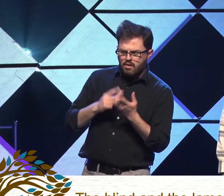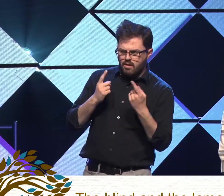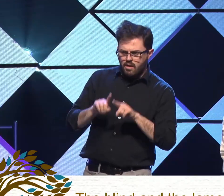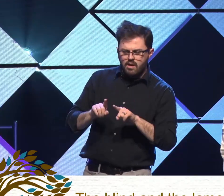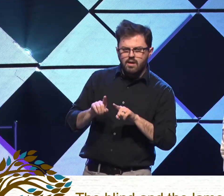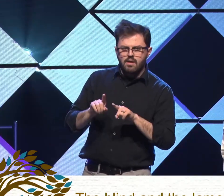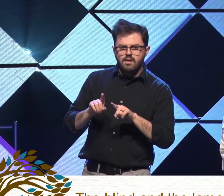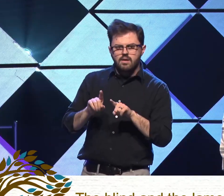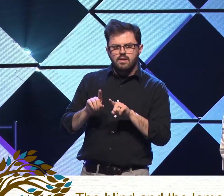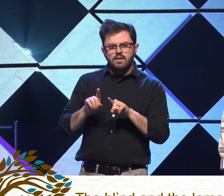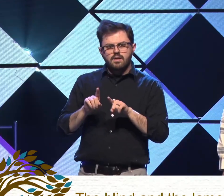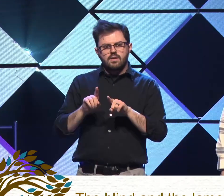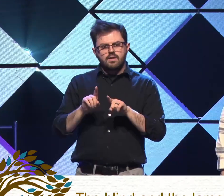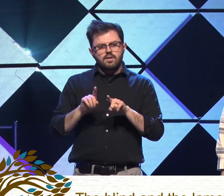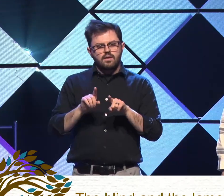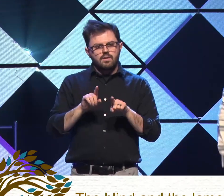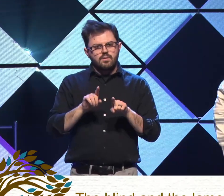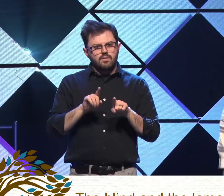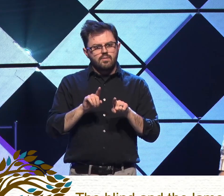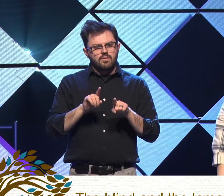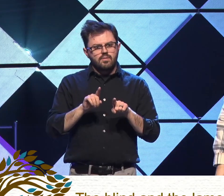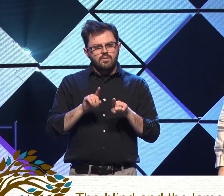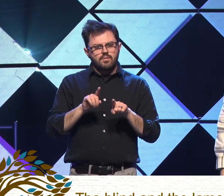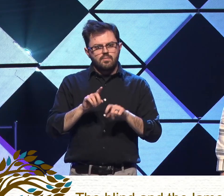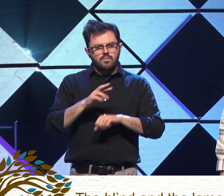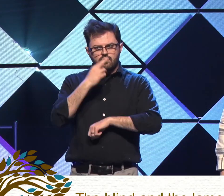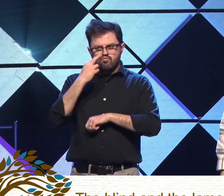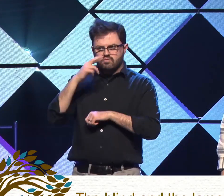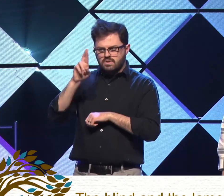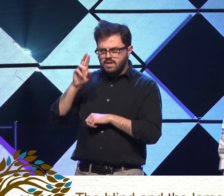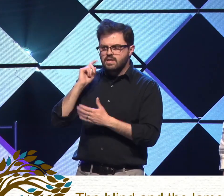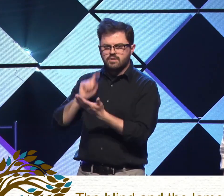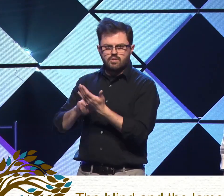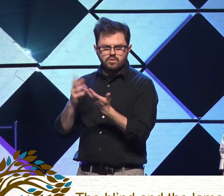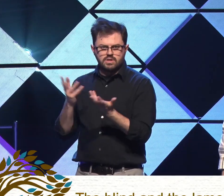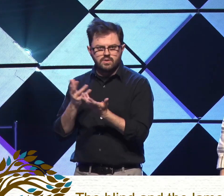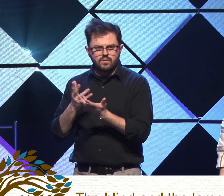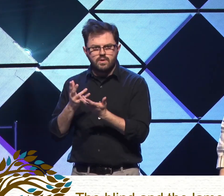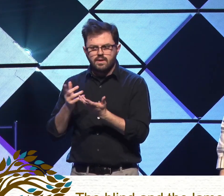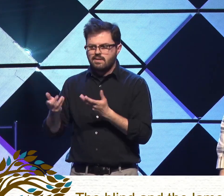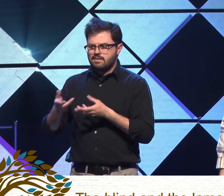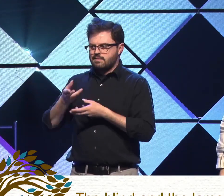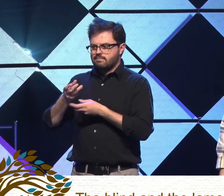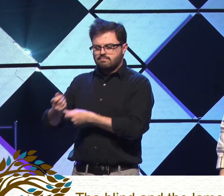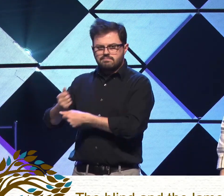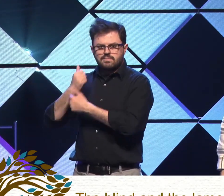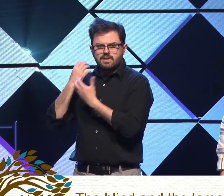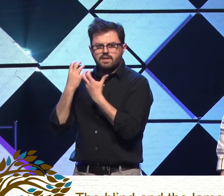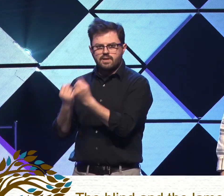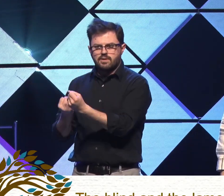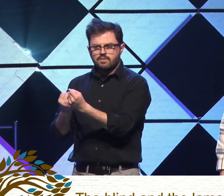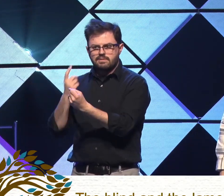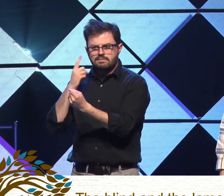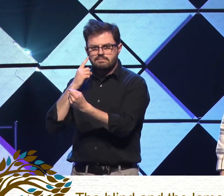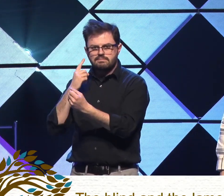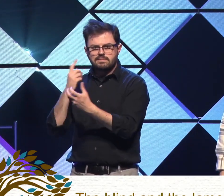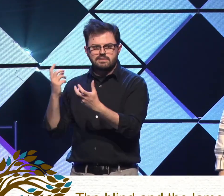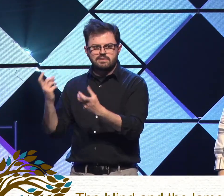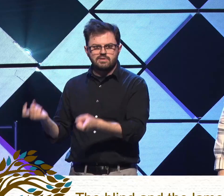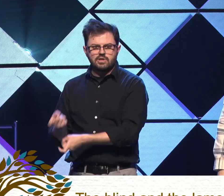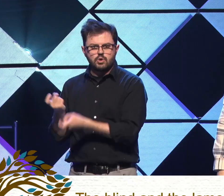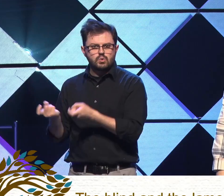happen. But what really got the eye of religion was when Jesus started curing the sinners.